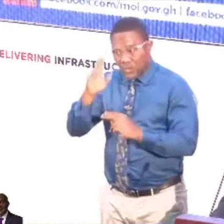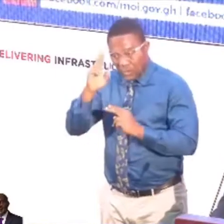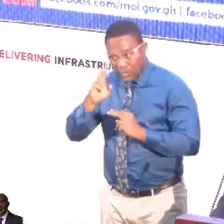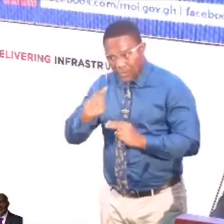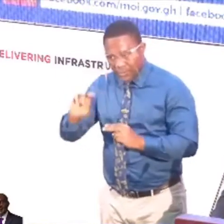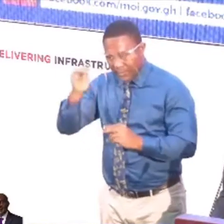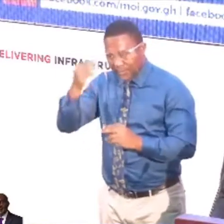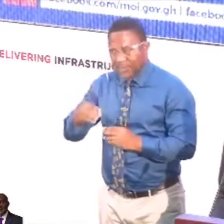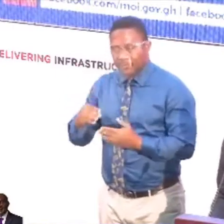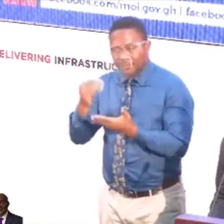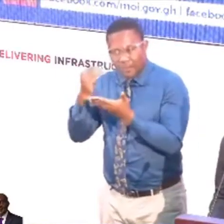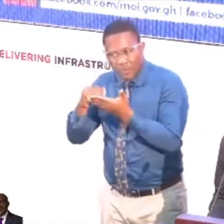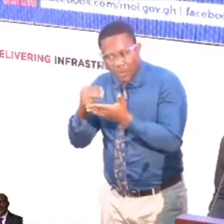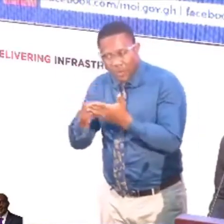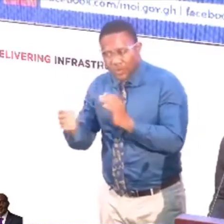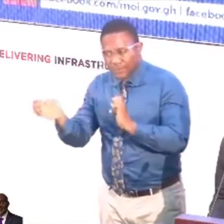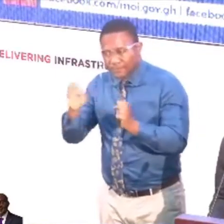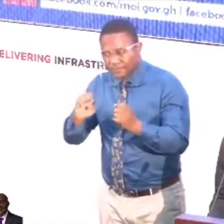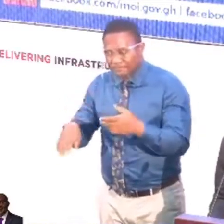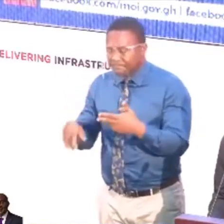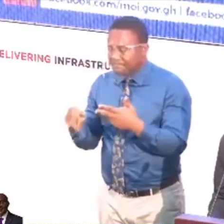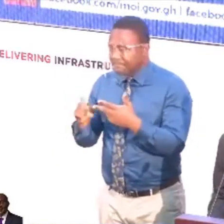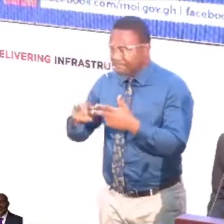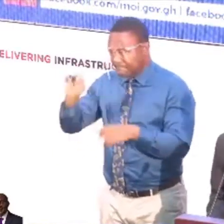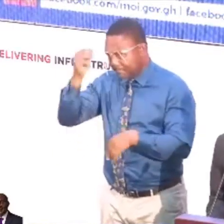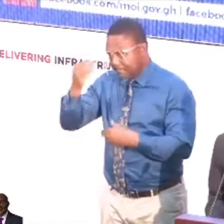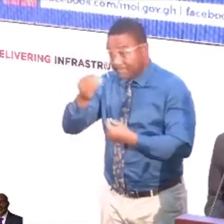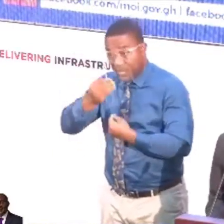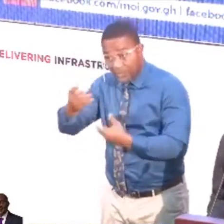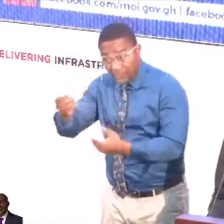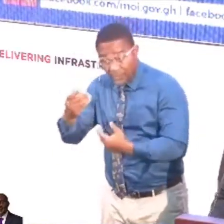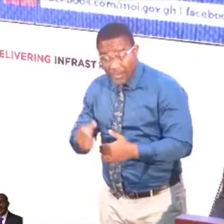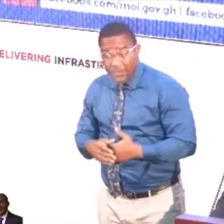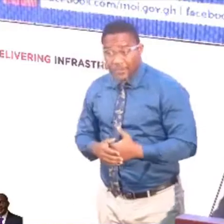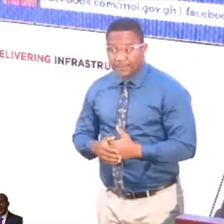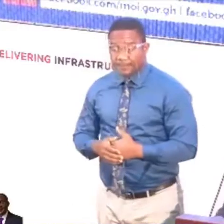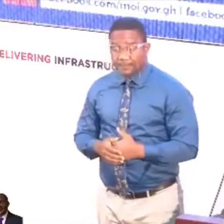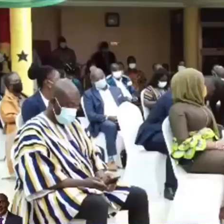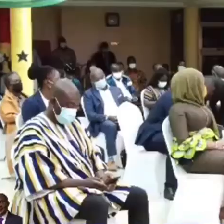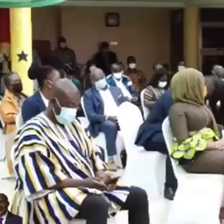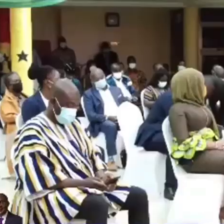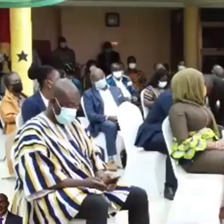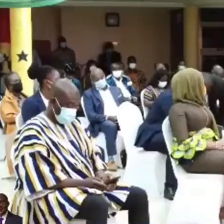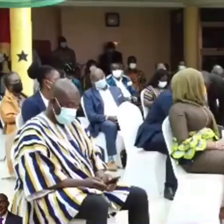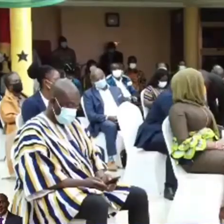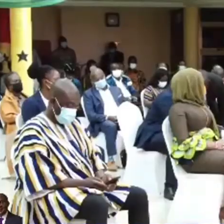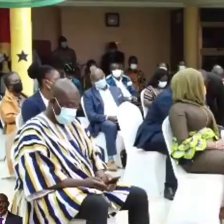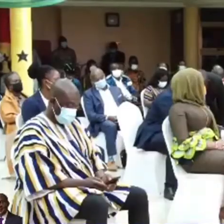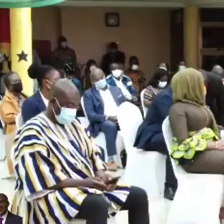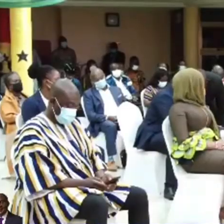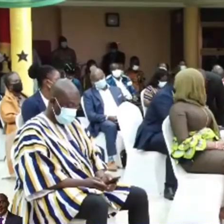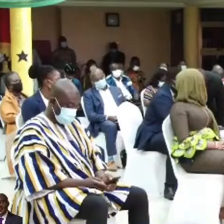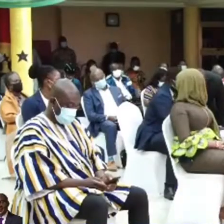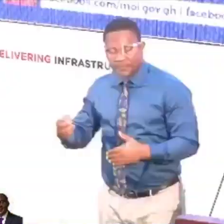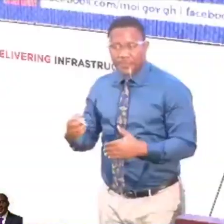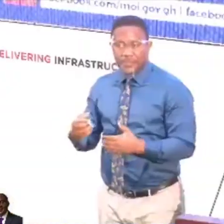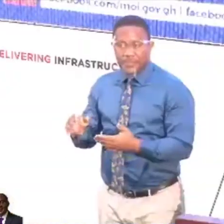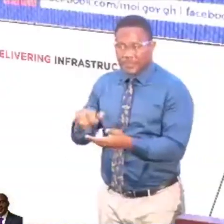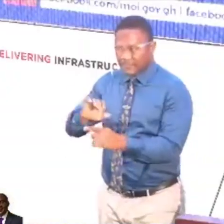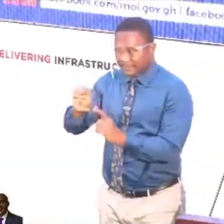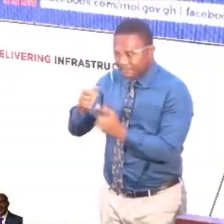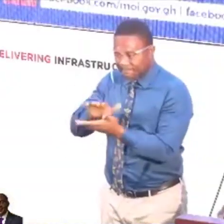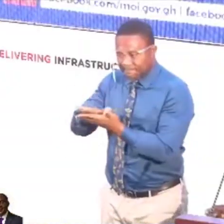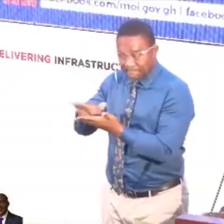the Honorable Minister for Information, Honorable Minister for Water Resources and Sanitation,